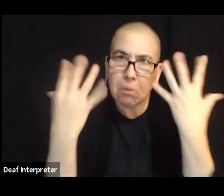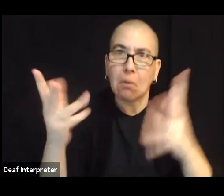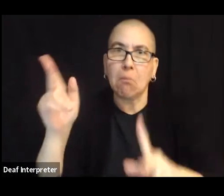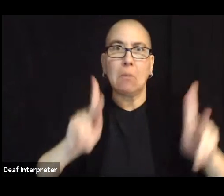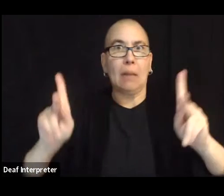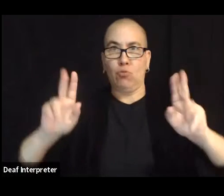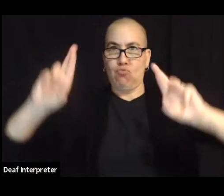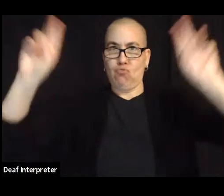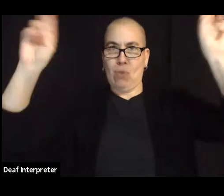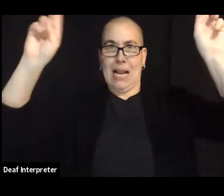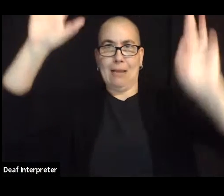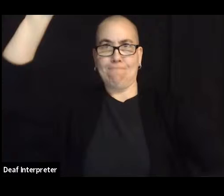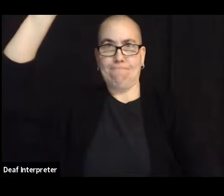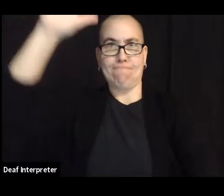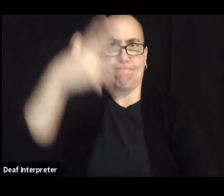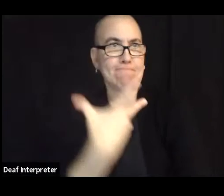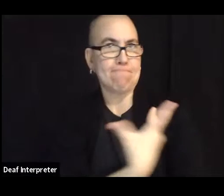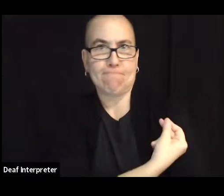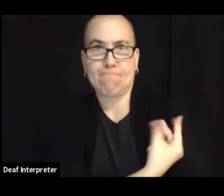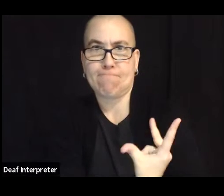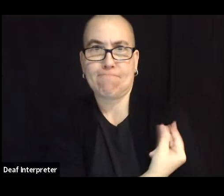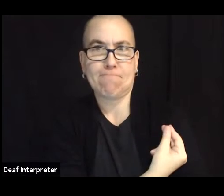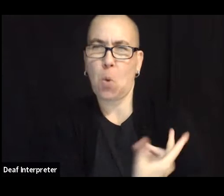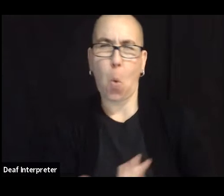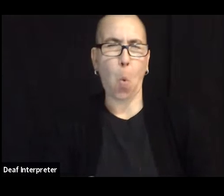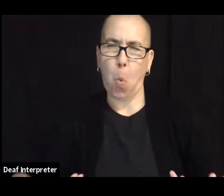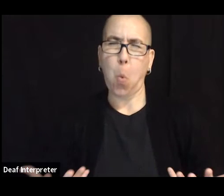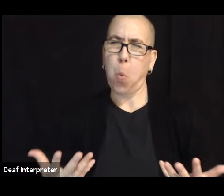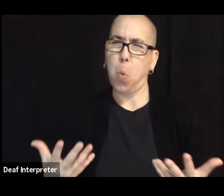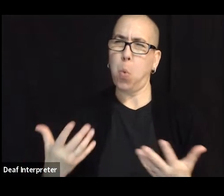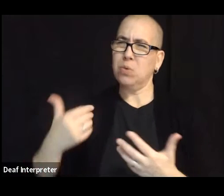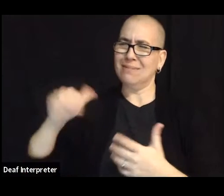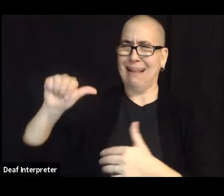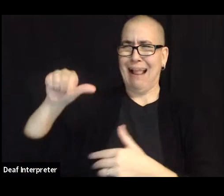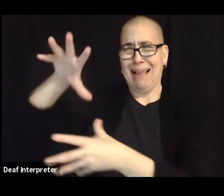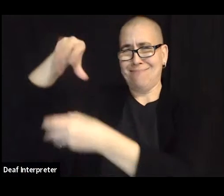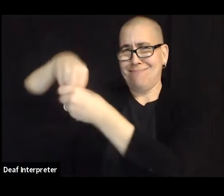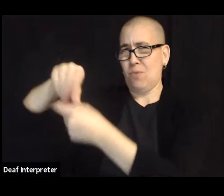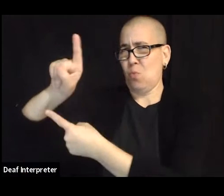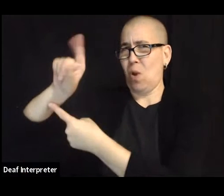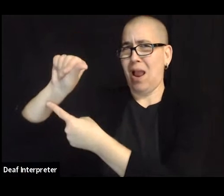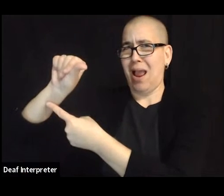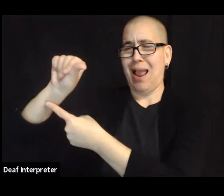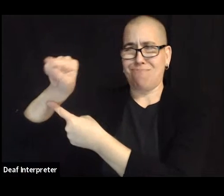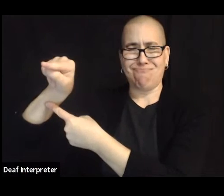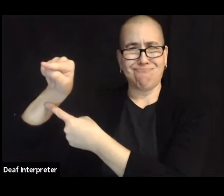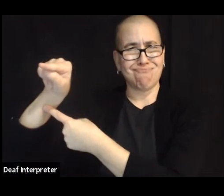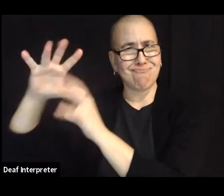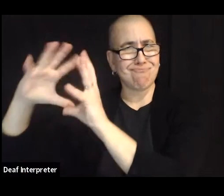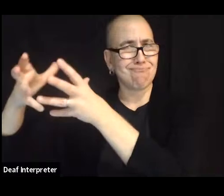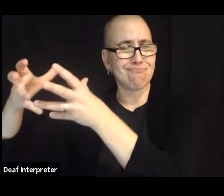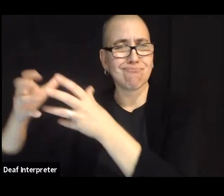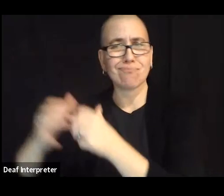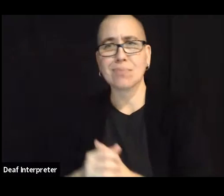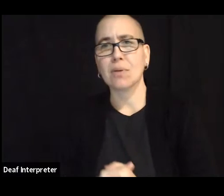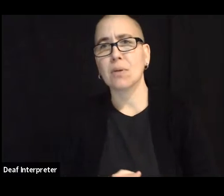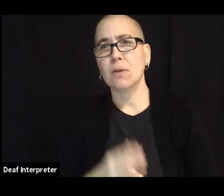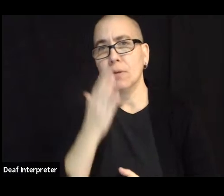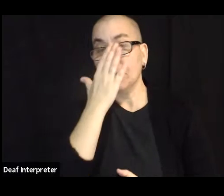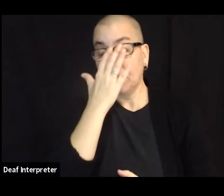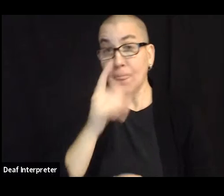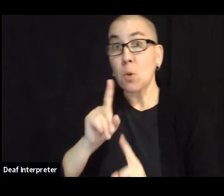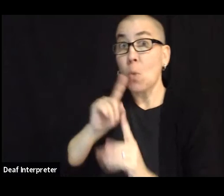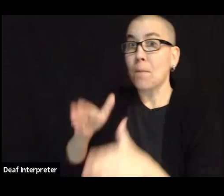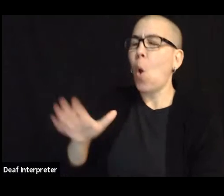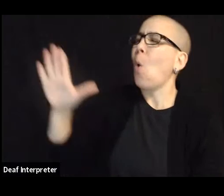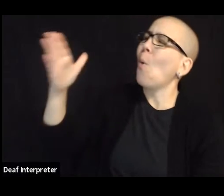phase 1A. Thank you. I know that's something people are probably wondering about if they've read those other stories.